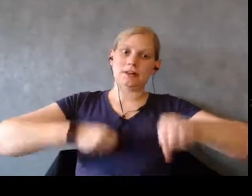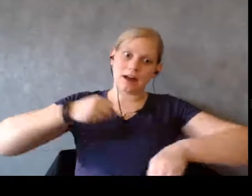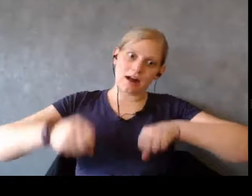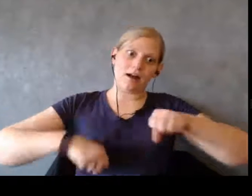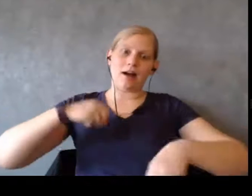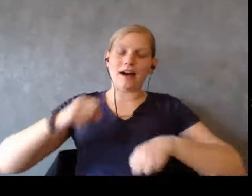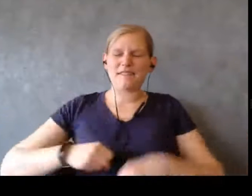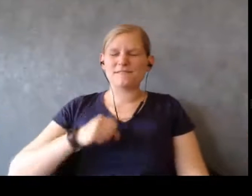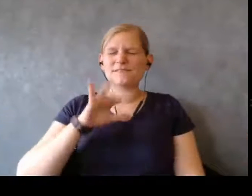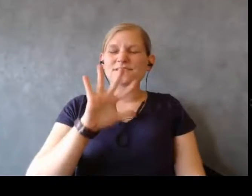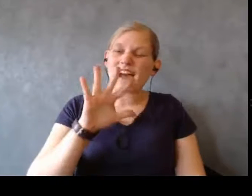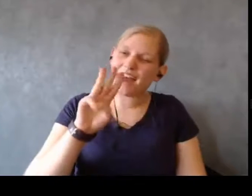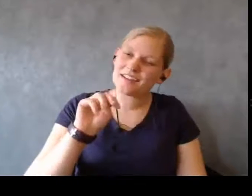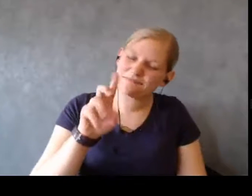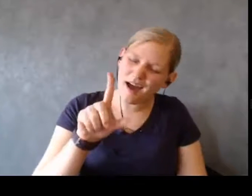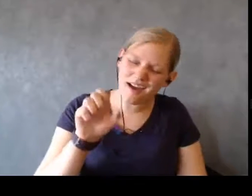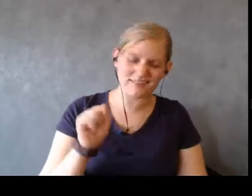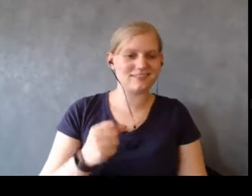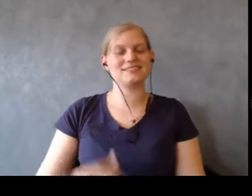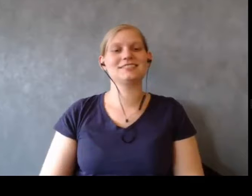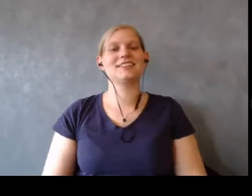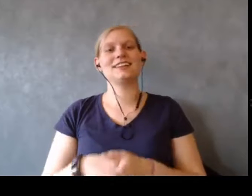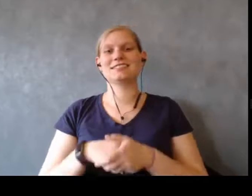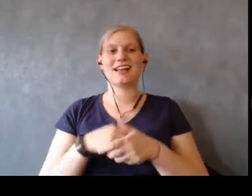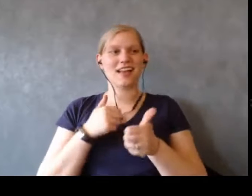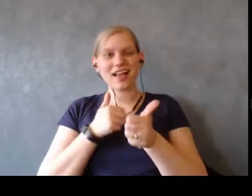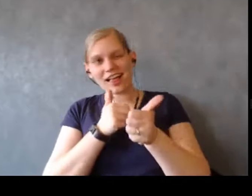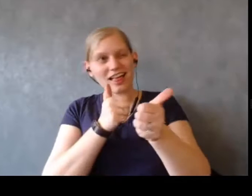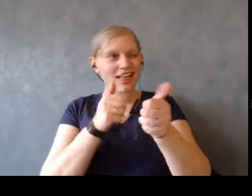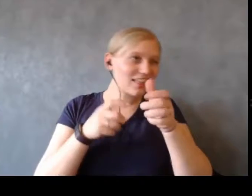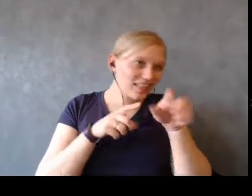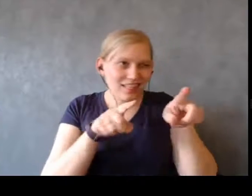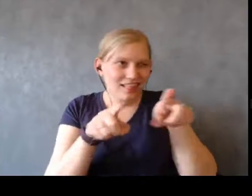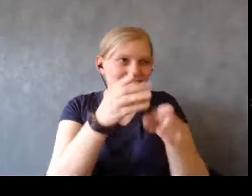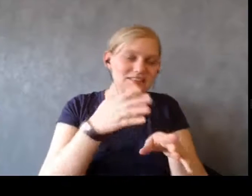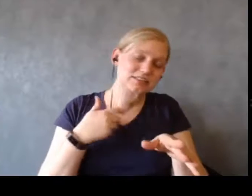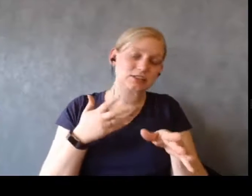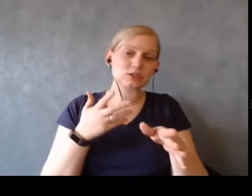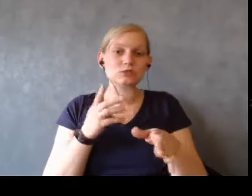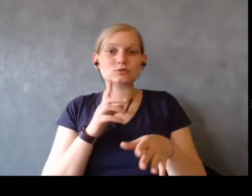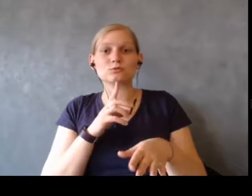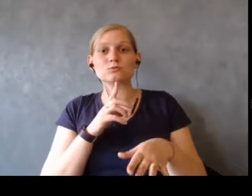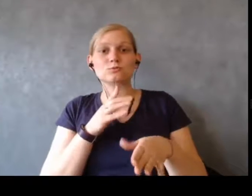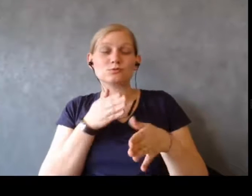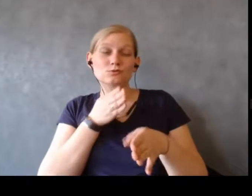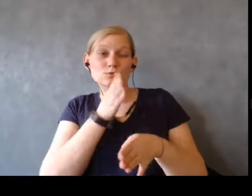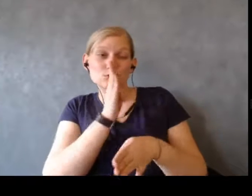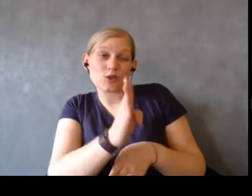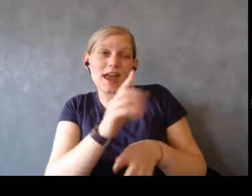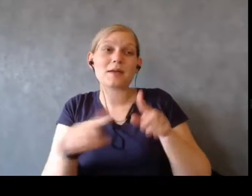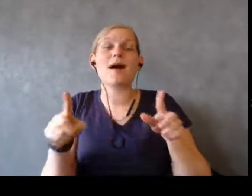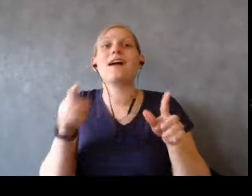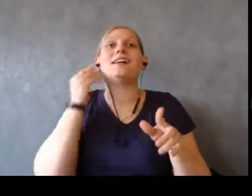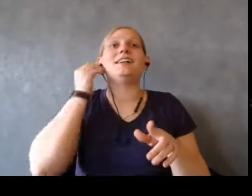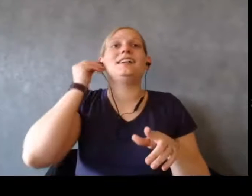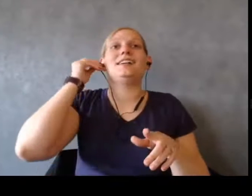being 5 miles following this route. But it's fairly straight, but it actually crosses a lot of busy streets, and I was really